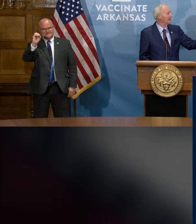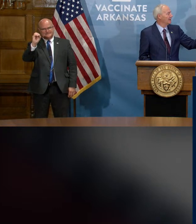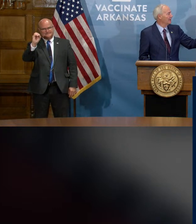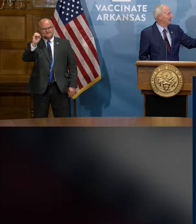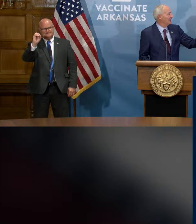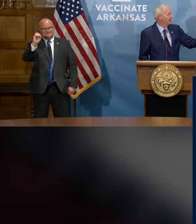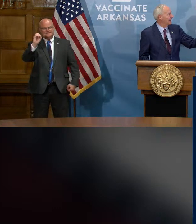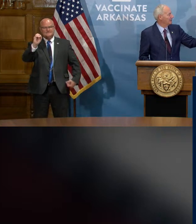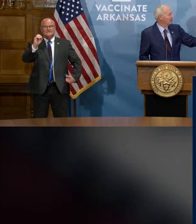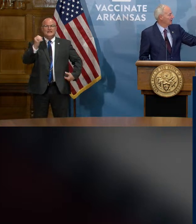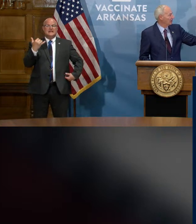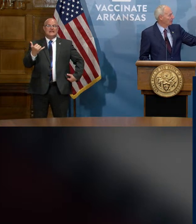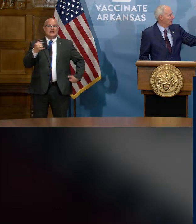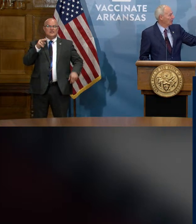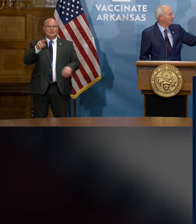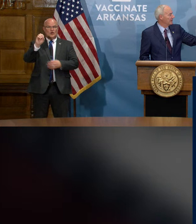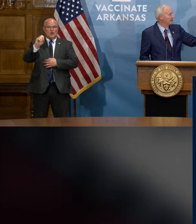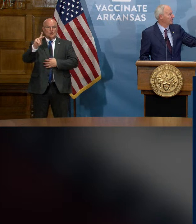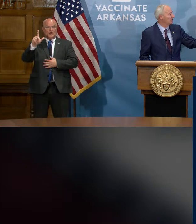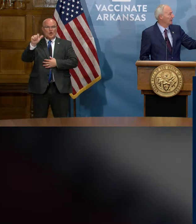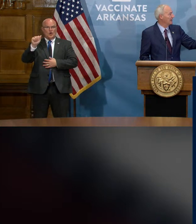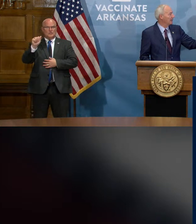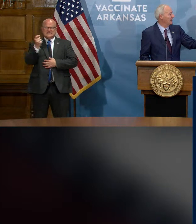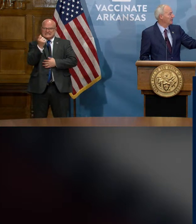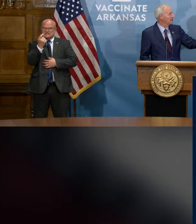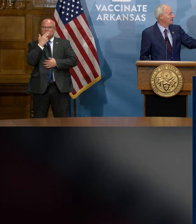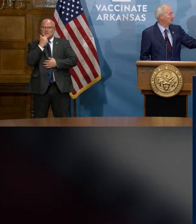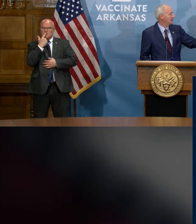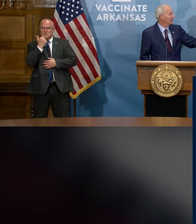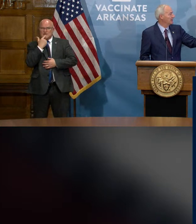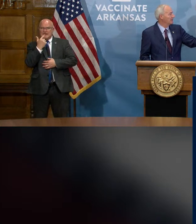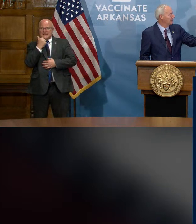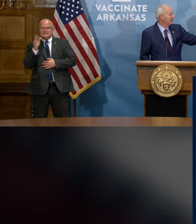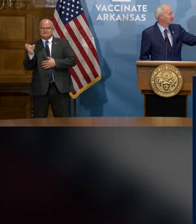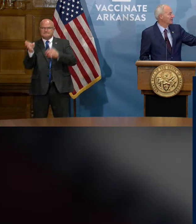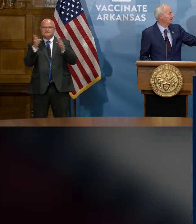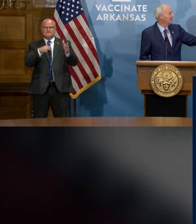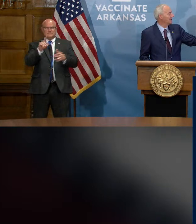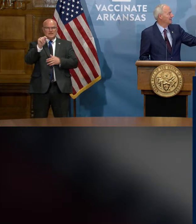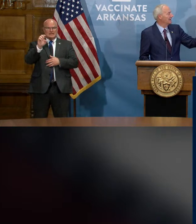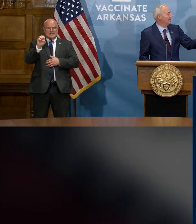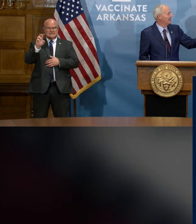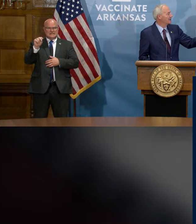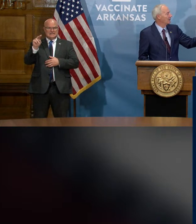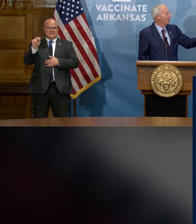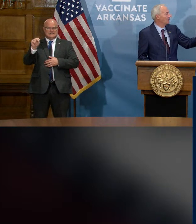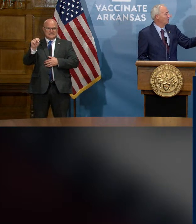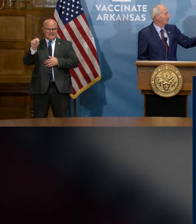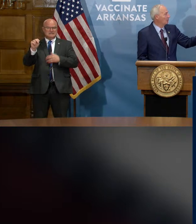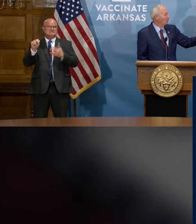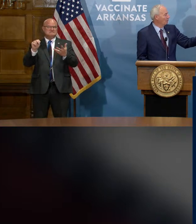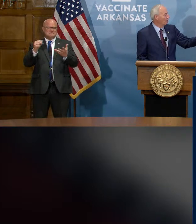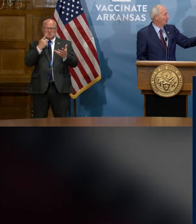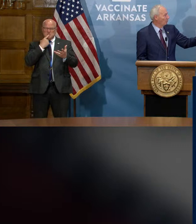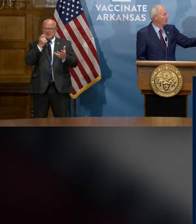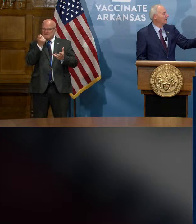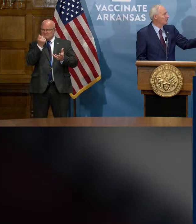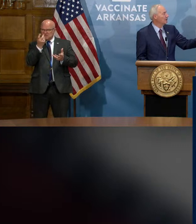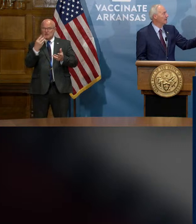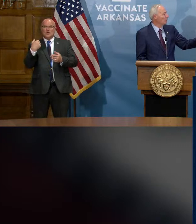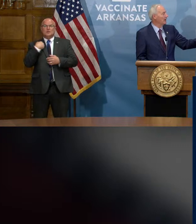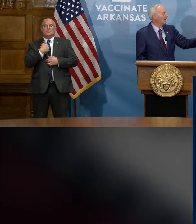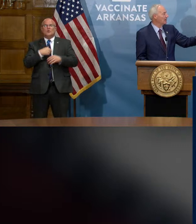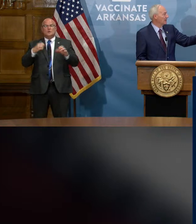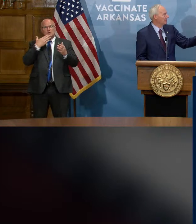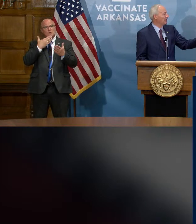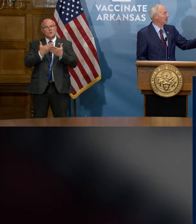Arkansas. Now you look at Oklahoma, there's some red areas. You look at Tennessee, and so we